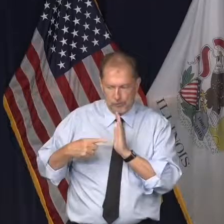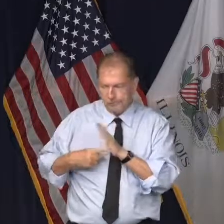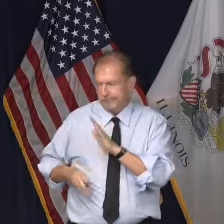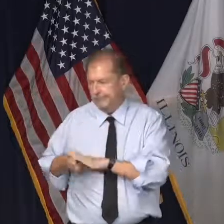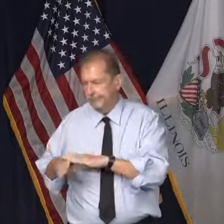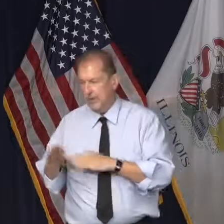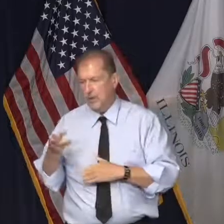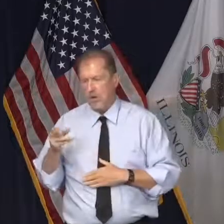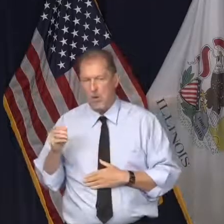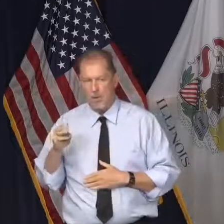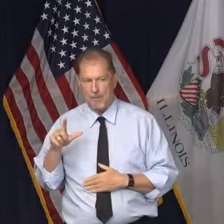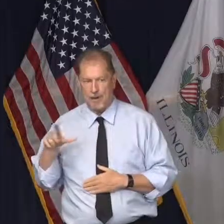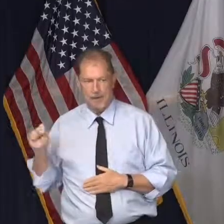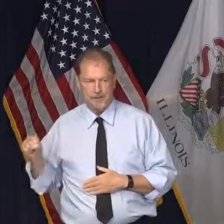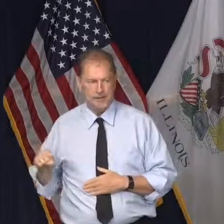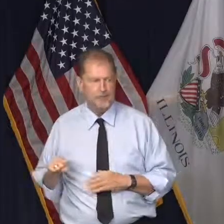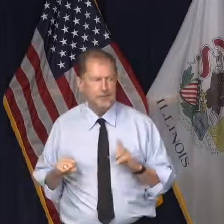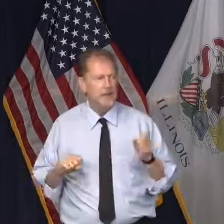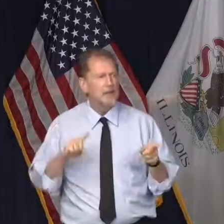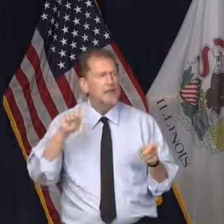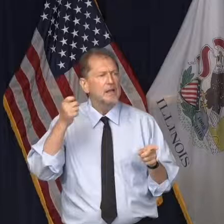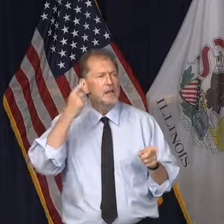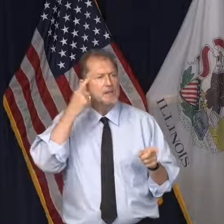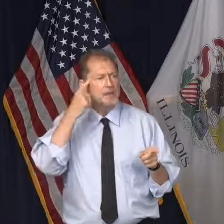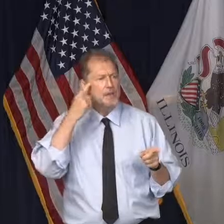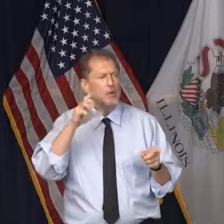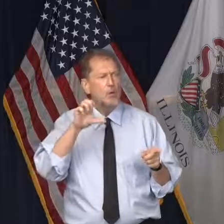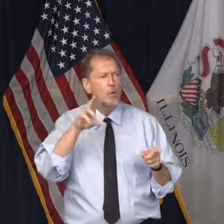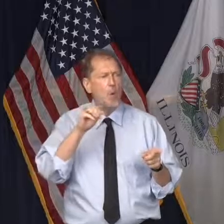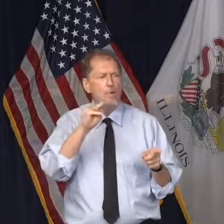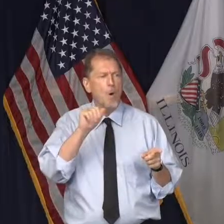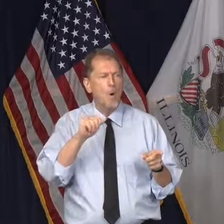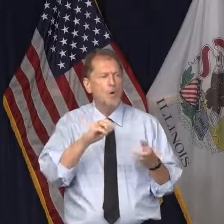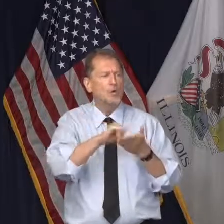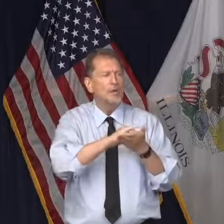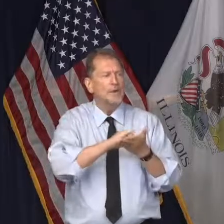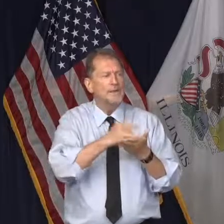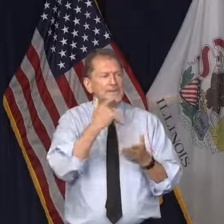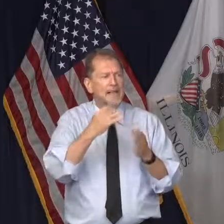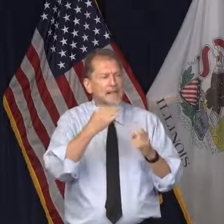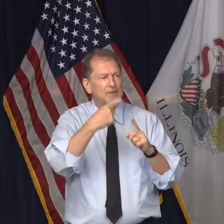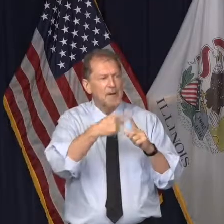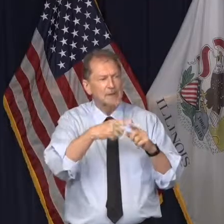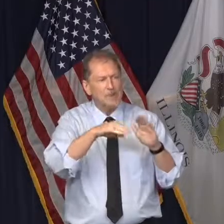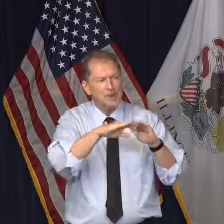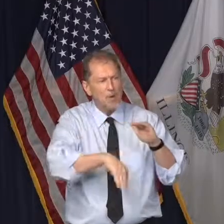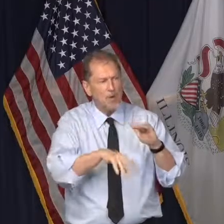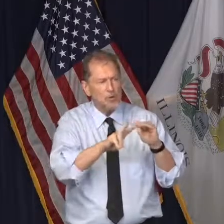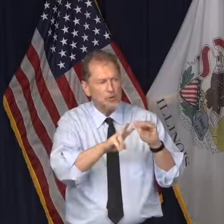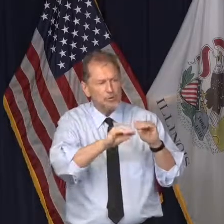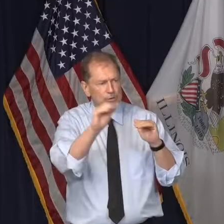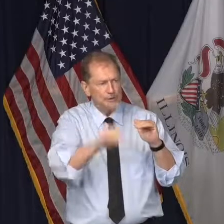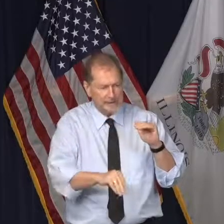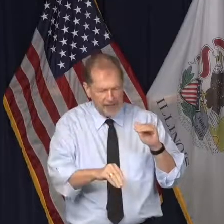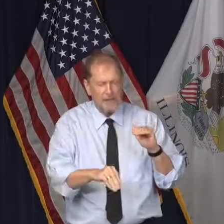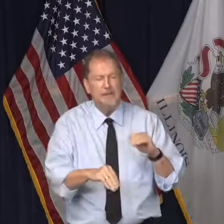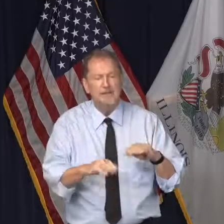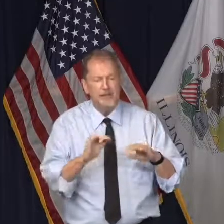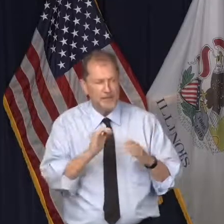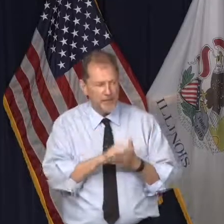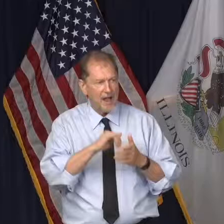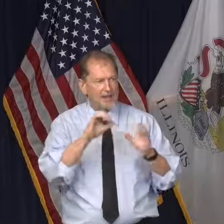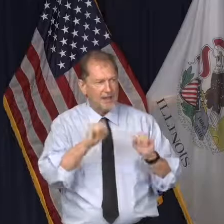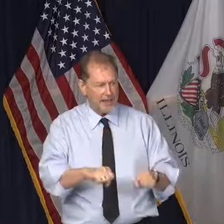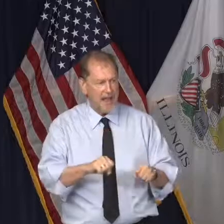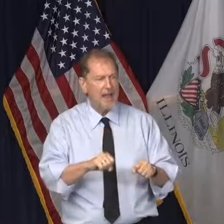So Governor Cuomo promised in-person learning. Their state kept their positivity rate below 2%. Sure. It's good news for the past 30 days. It's been